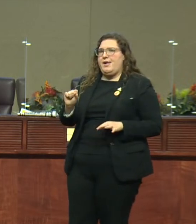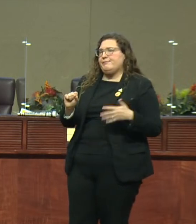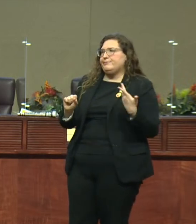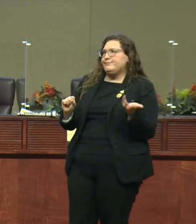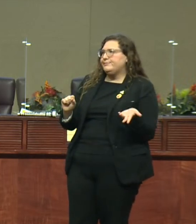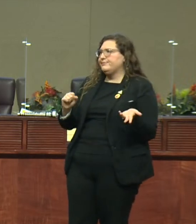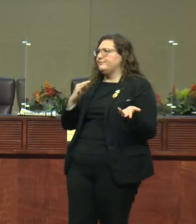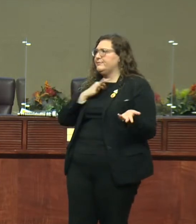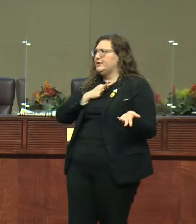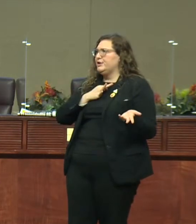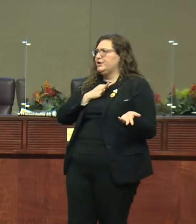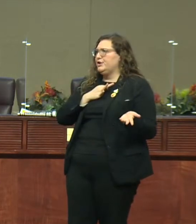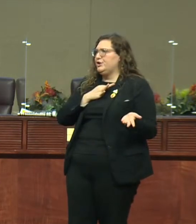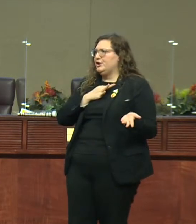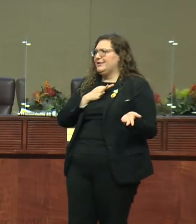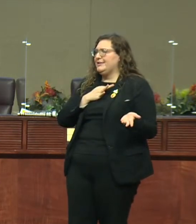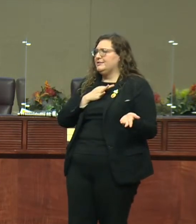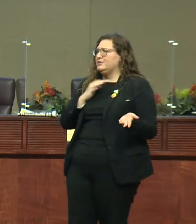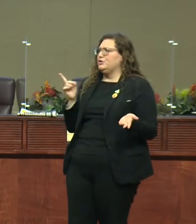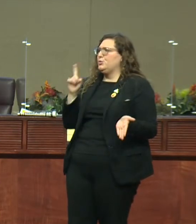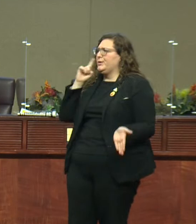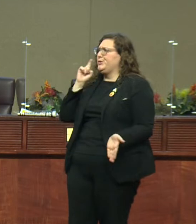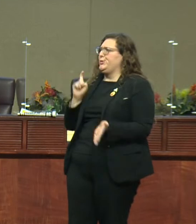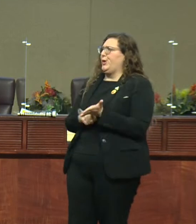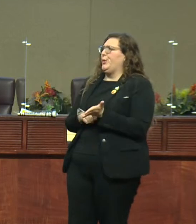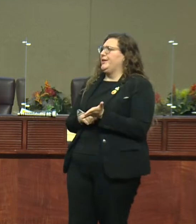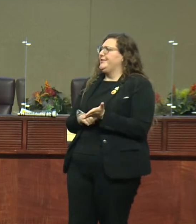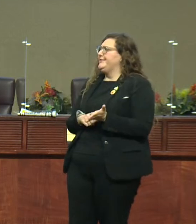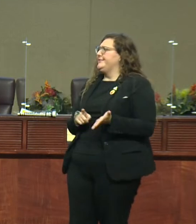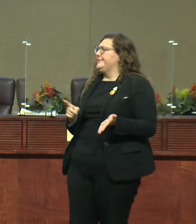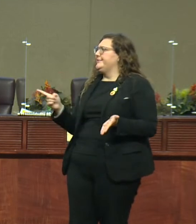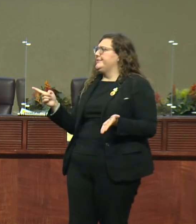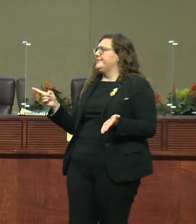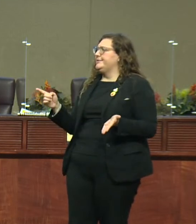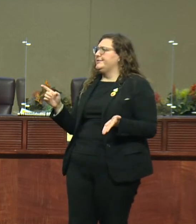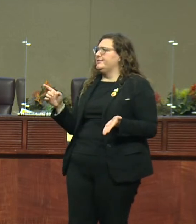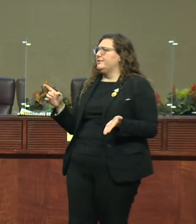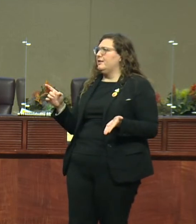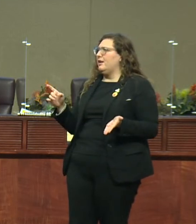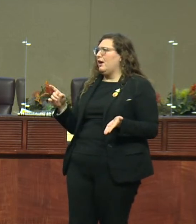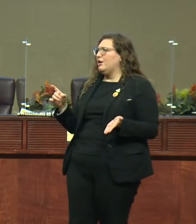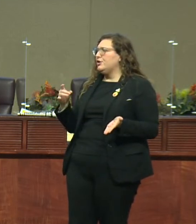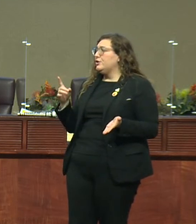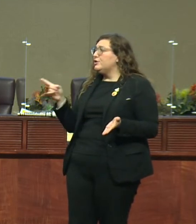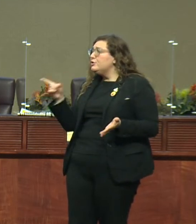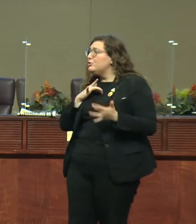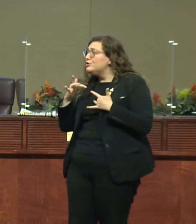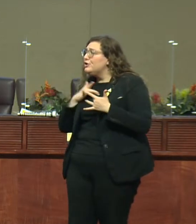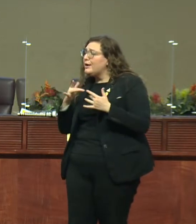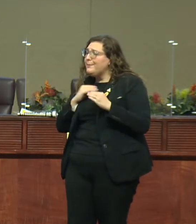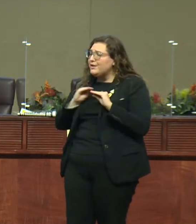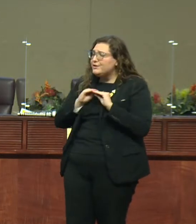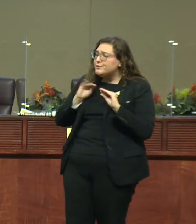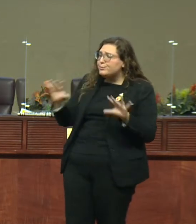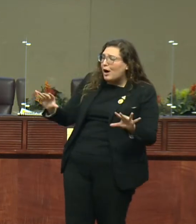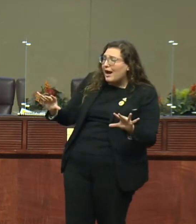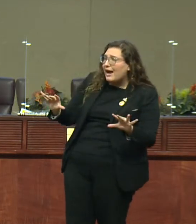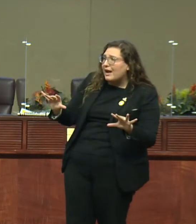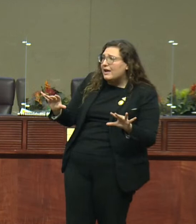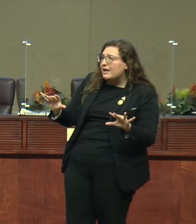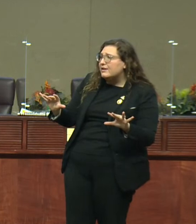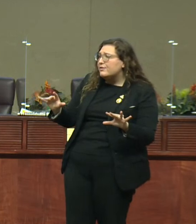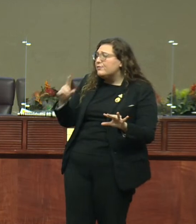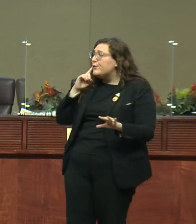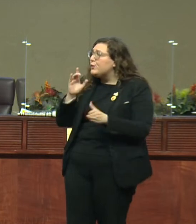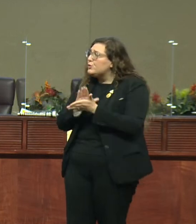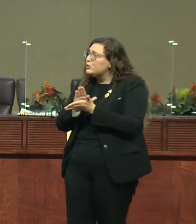your, I guess, impression from that data about any spread or anything that's going on, with school-age